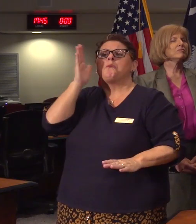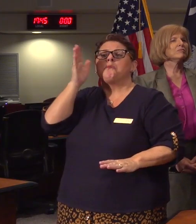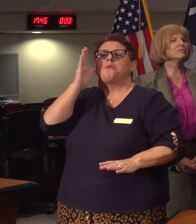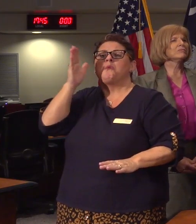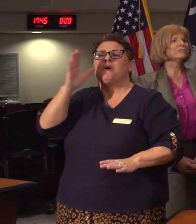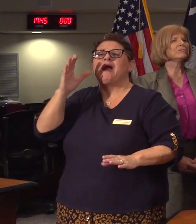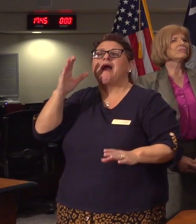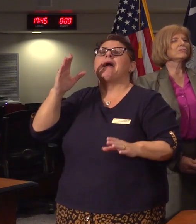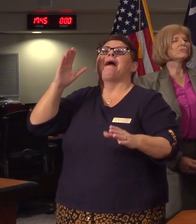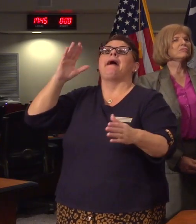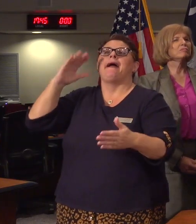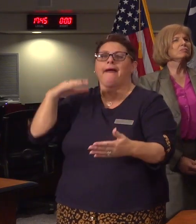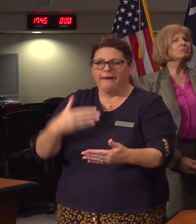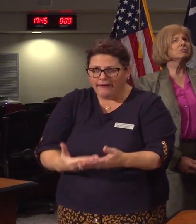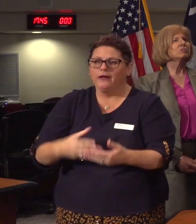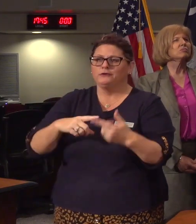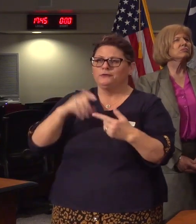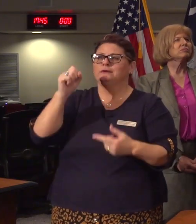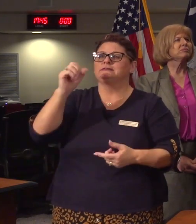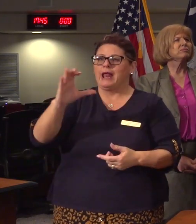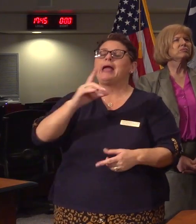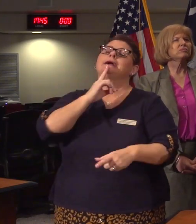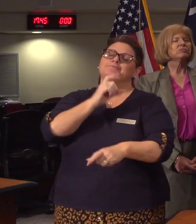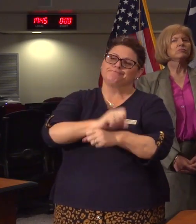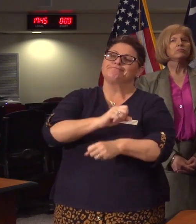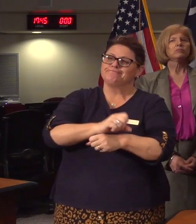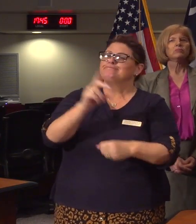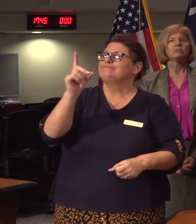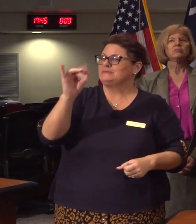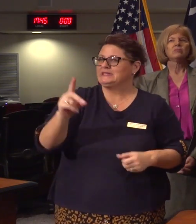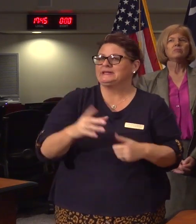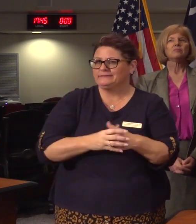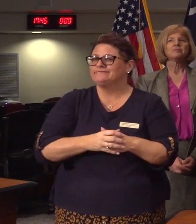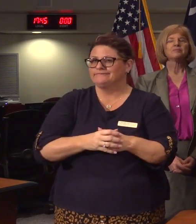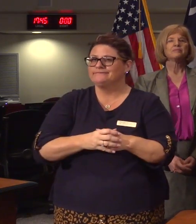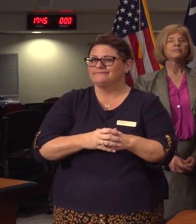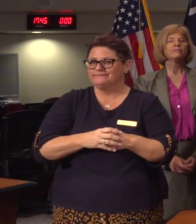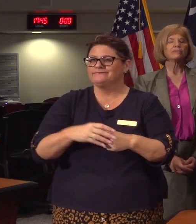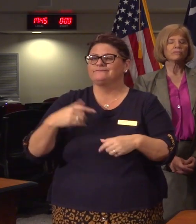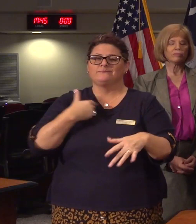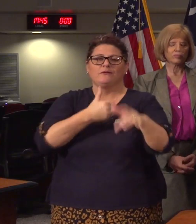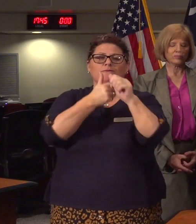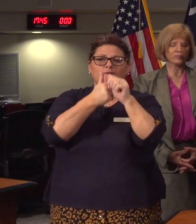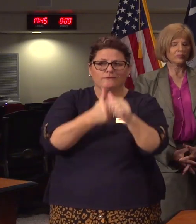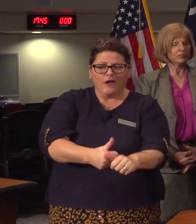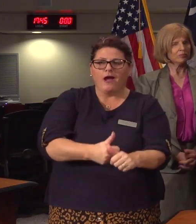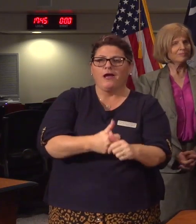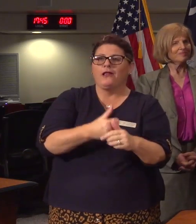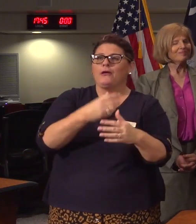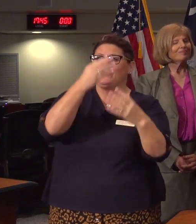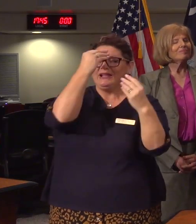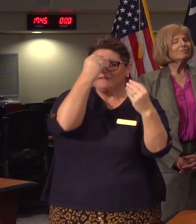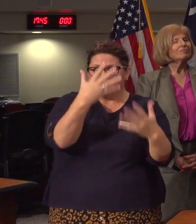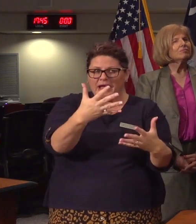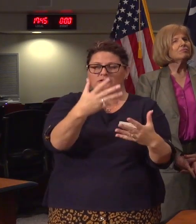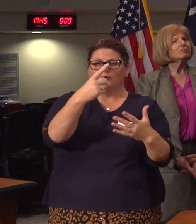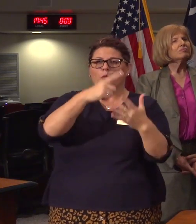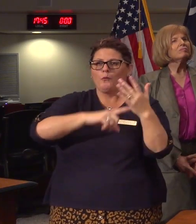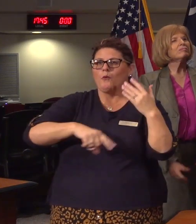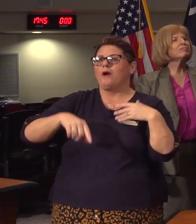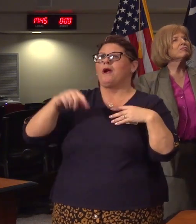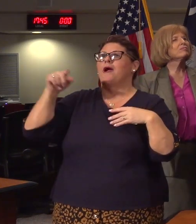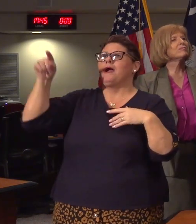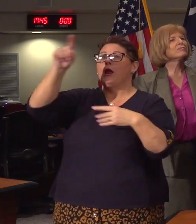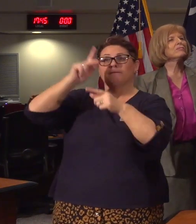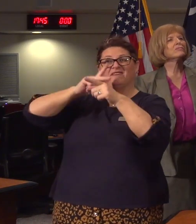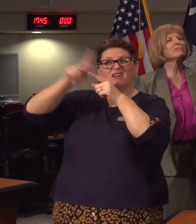South Carolina, based on our facts and circumstances, and following the information and recommendations of